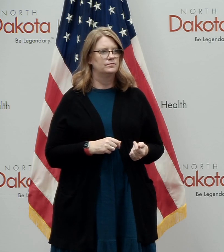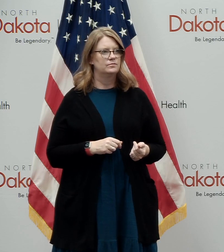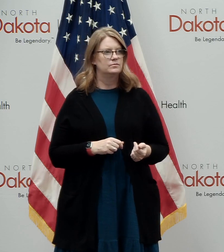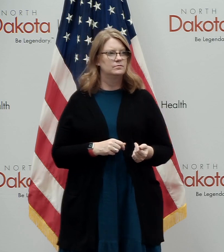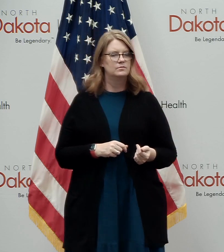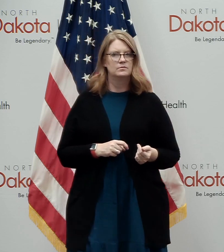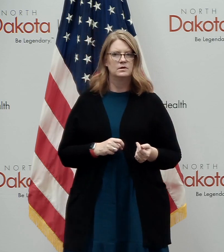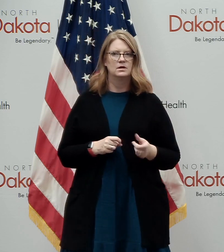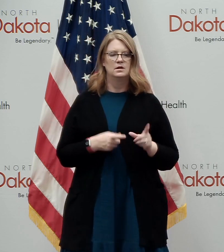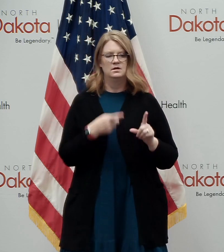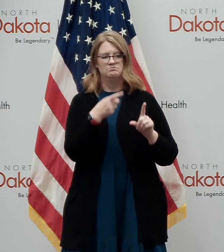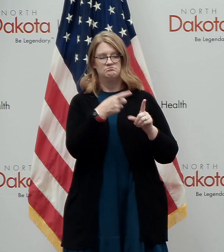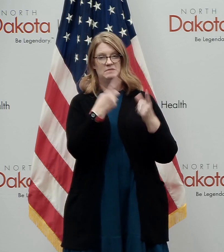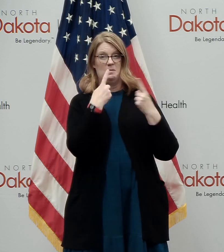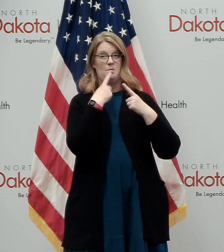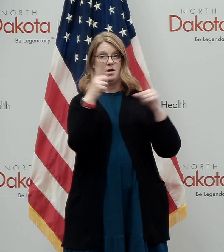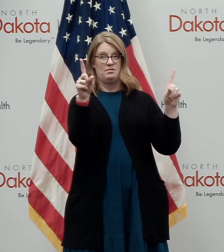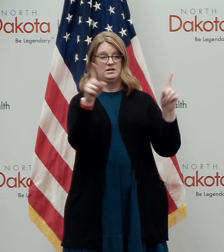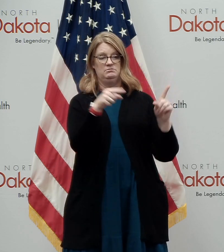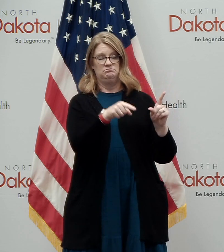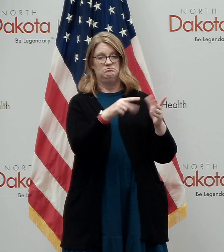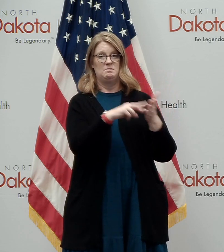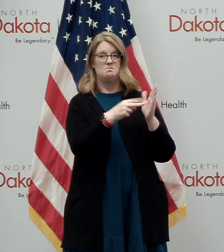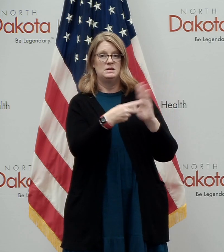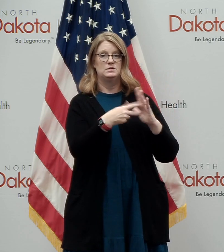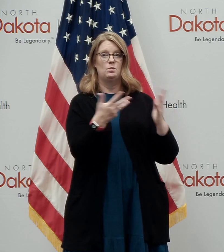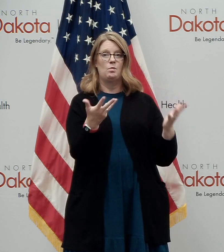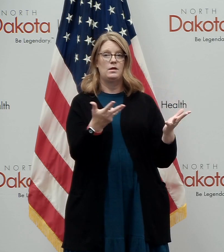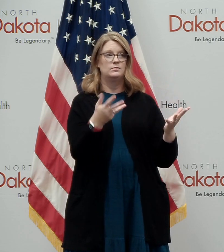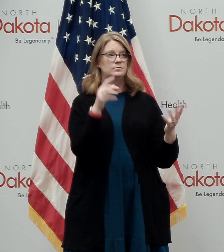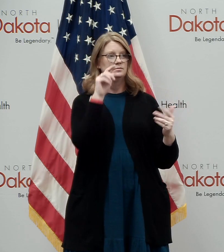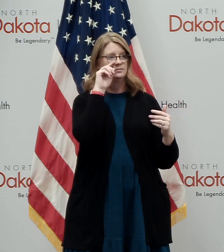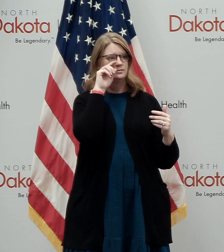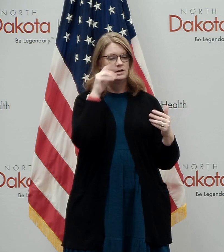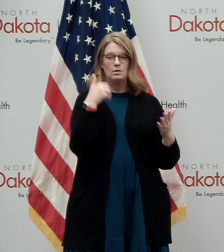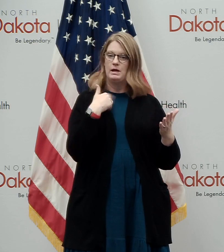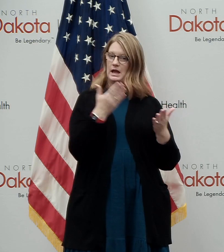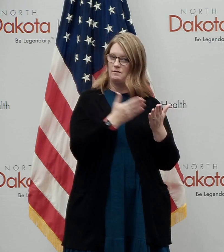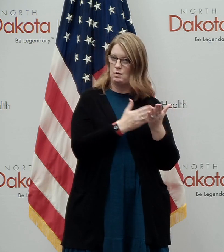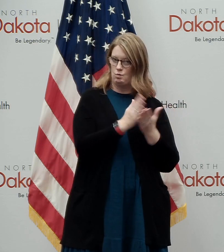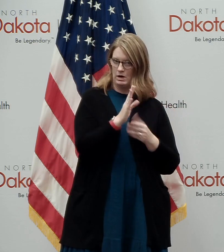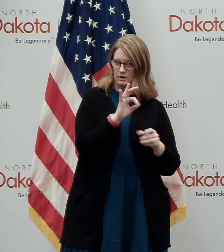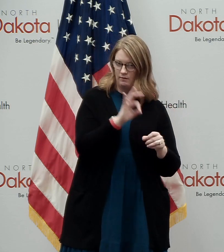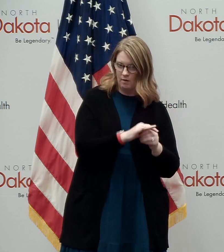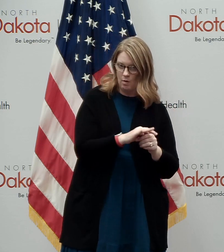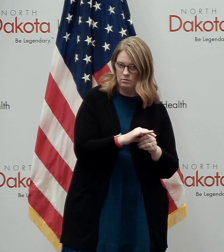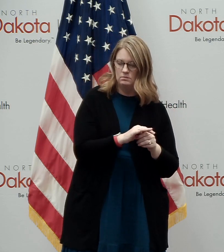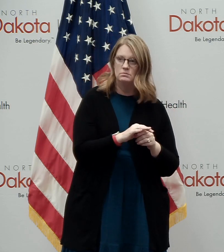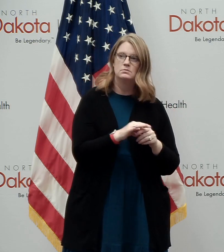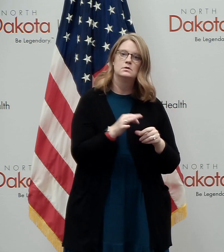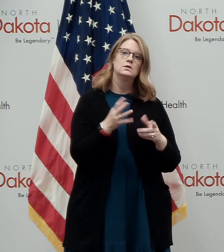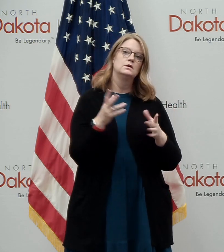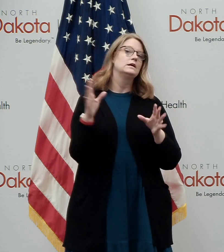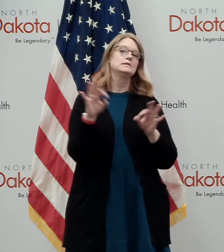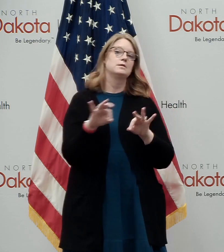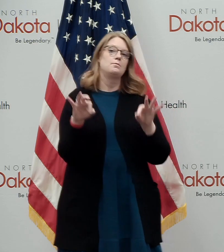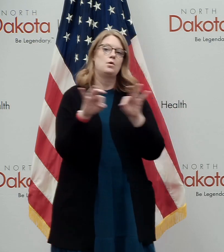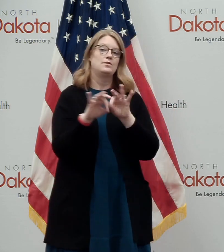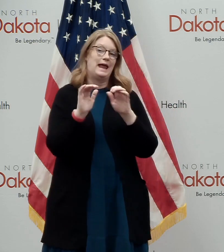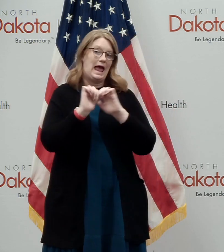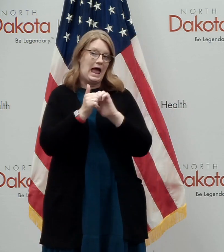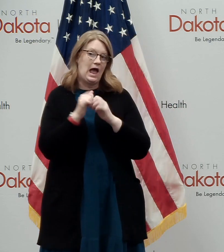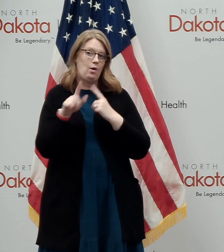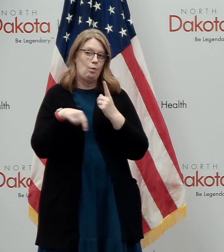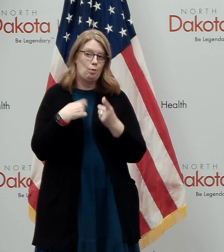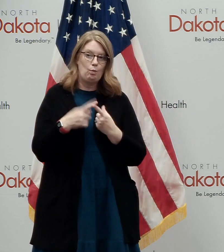essence of the proclamation is to, that we have a right to vote. It's important how, when, and where we're able to